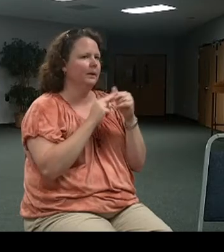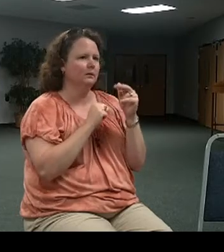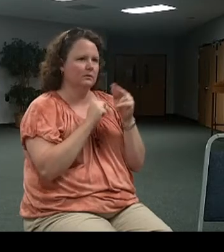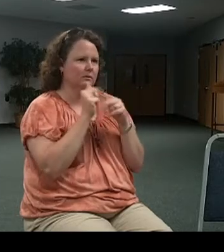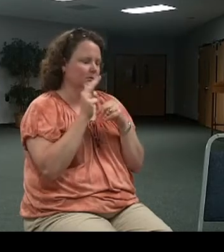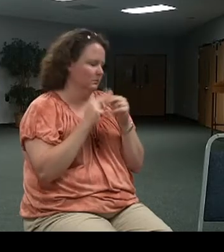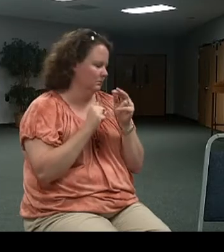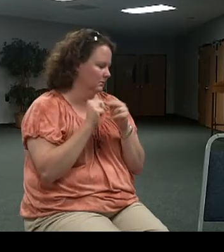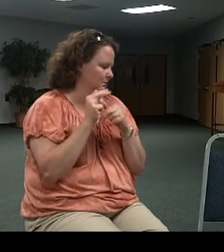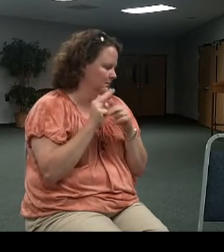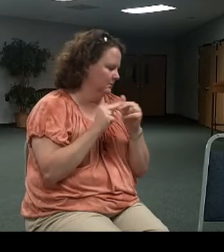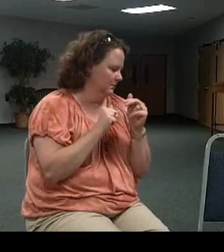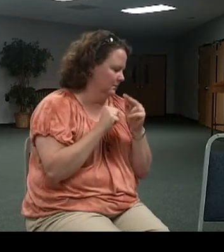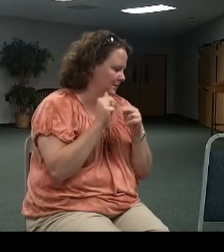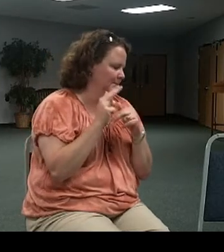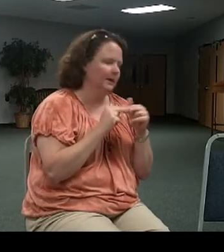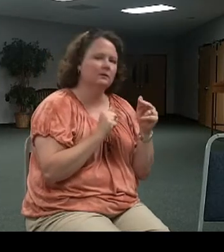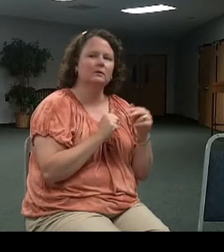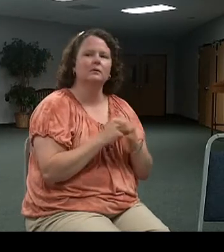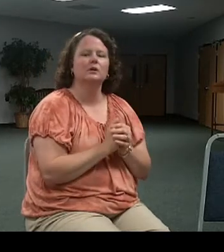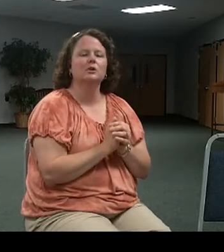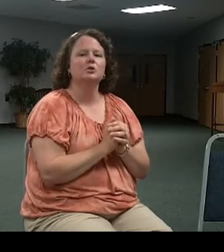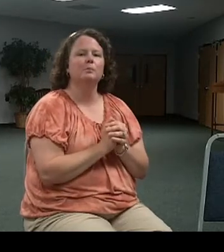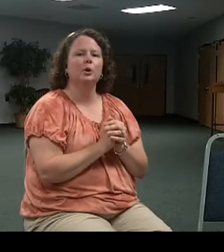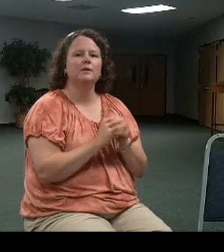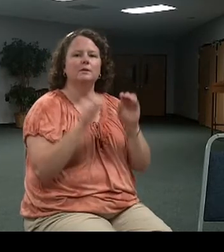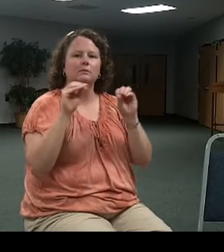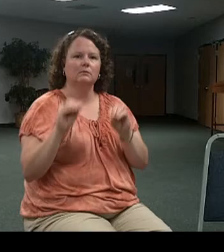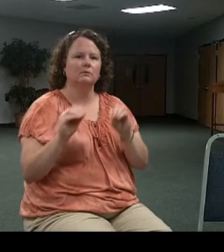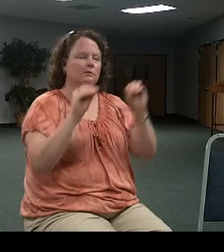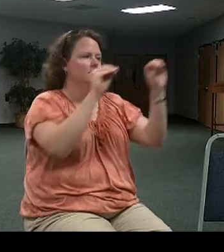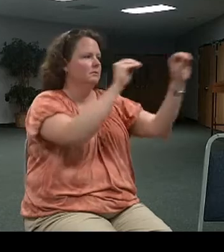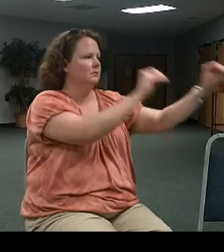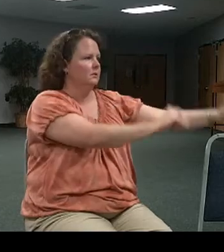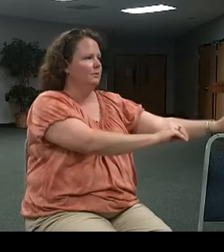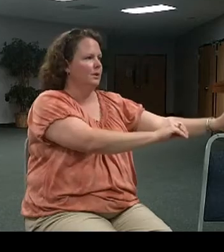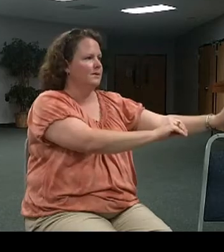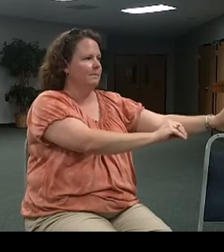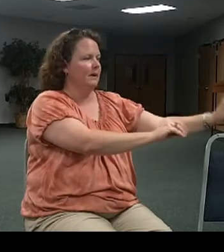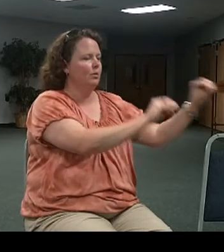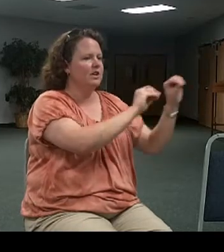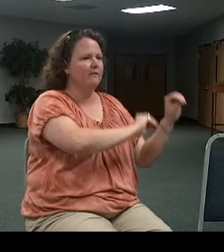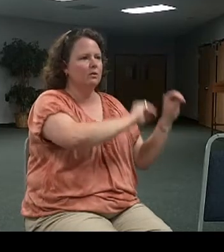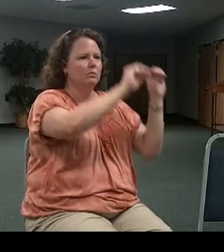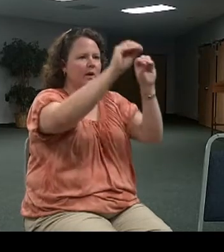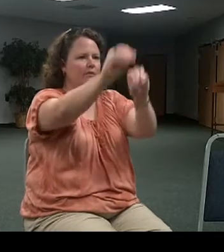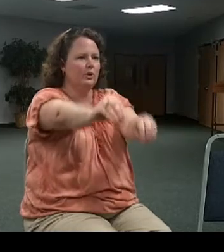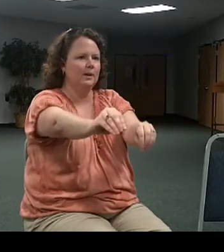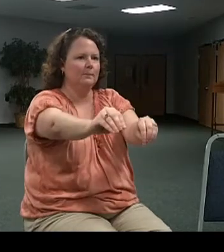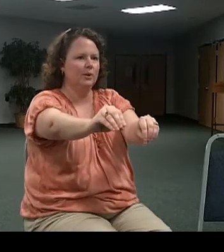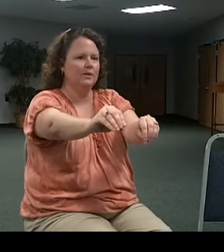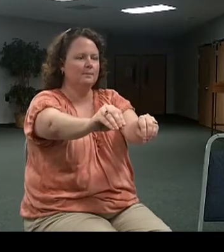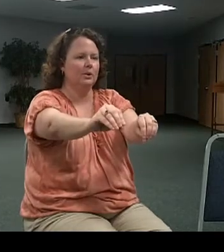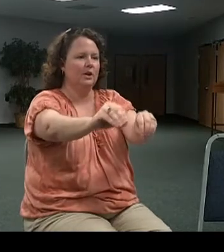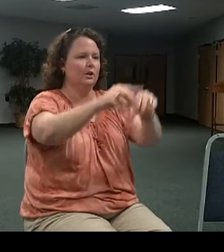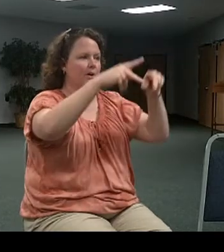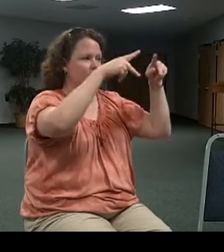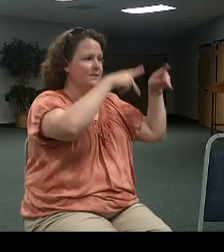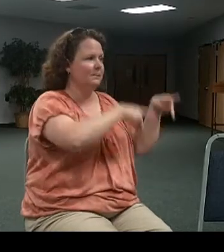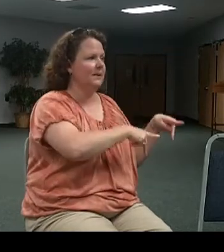build. Build. To put. Put something. Whichever, wherever you need it put. You can use the